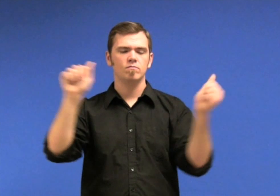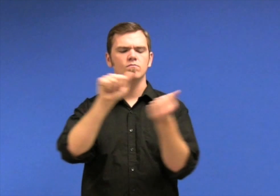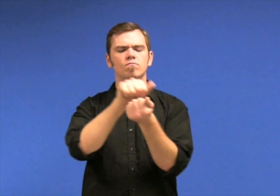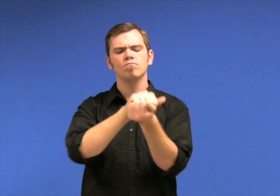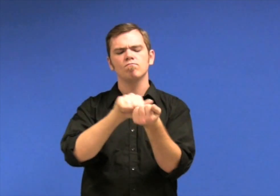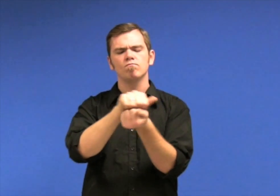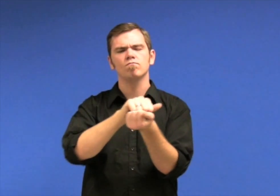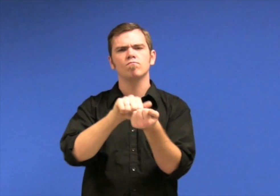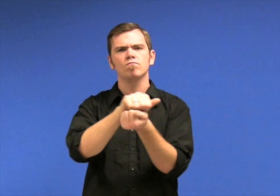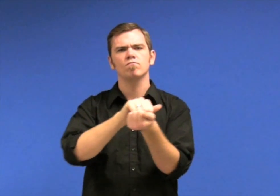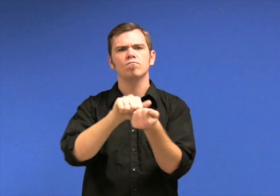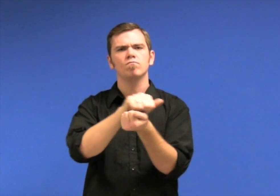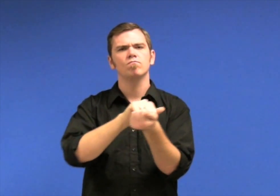A hands, and it's wash.